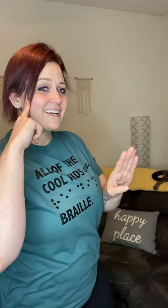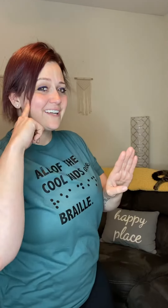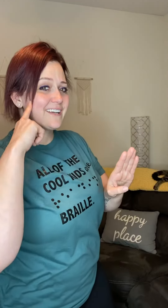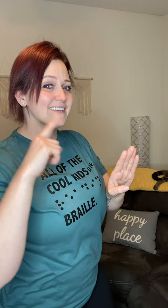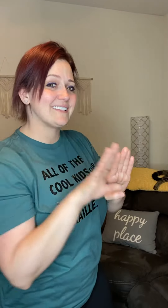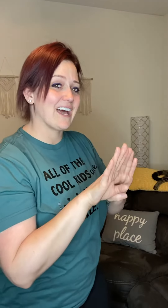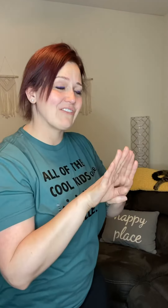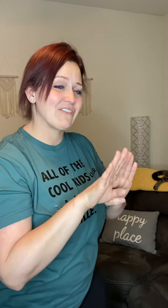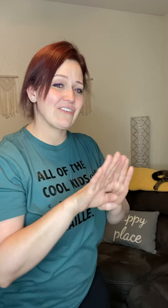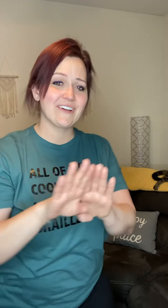Death.